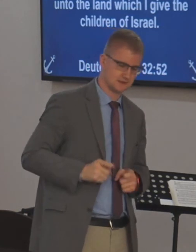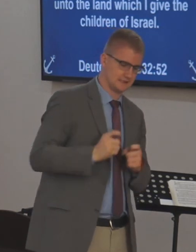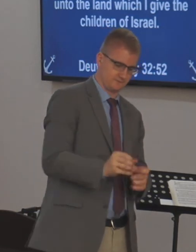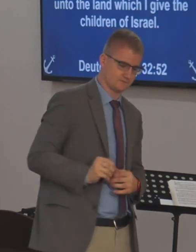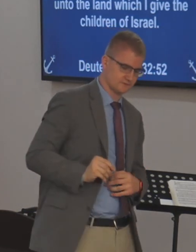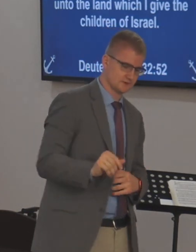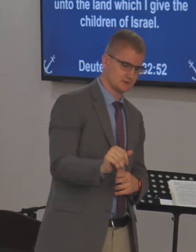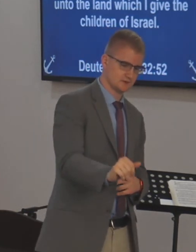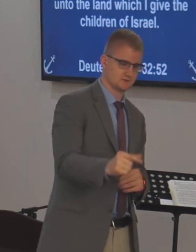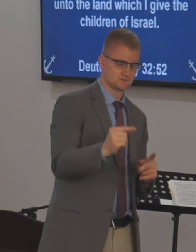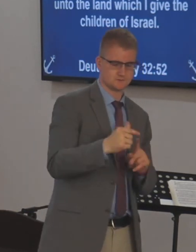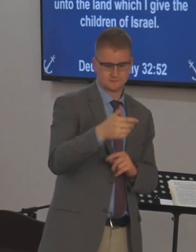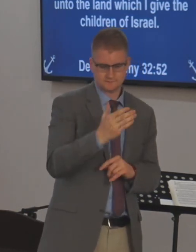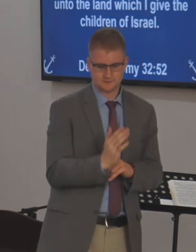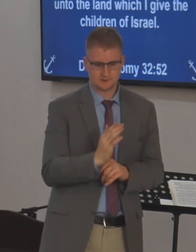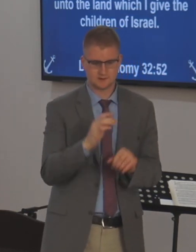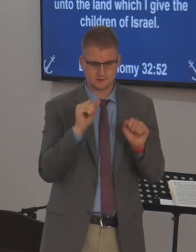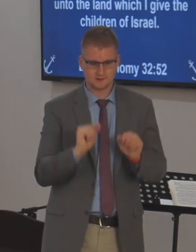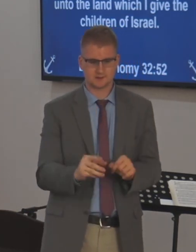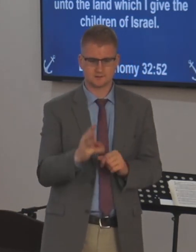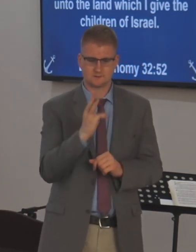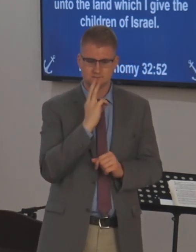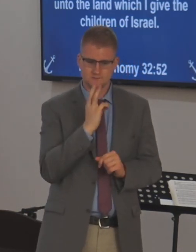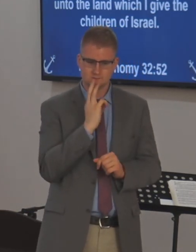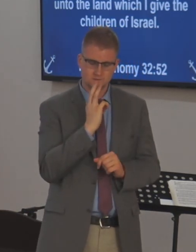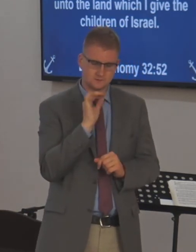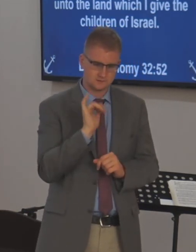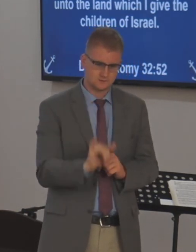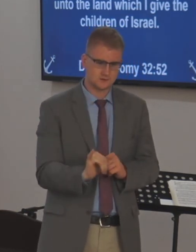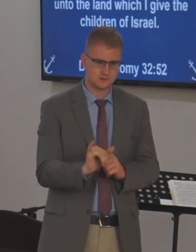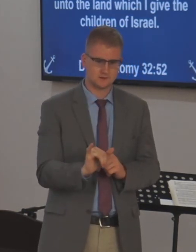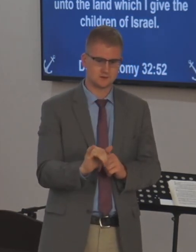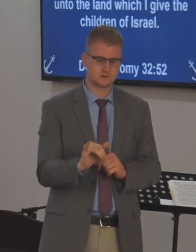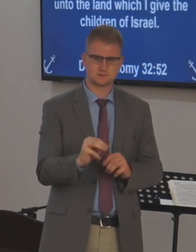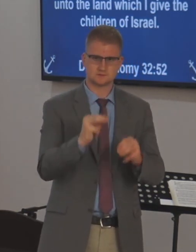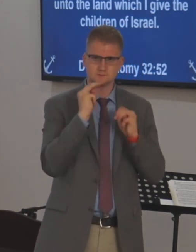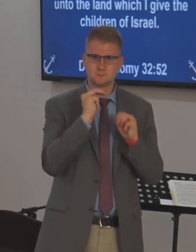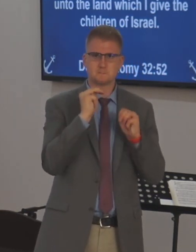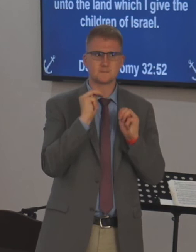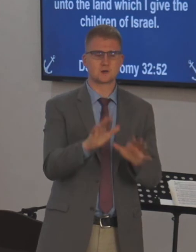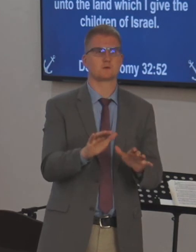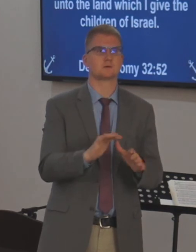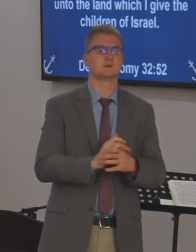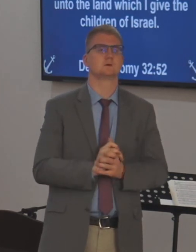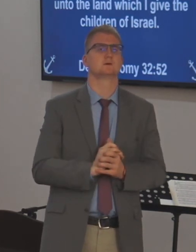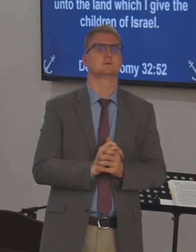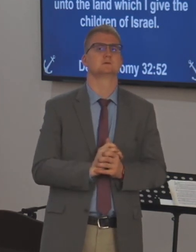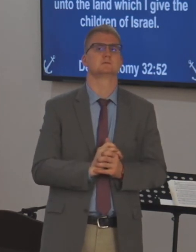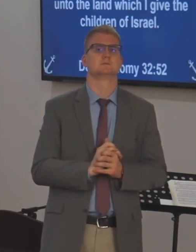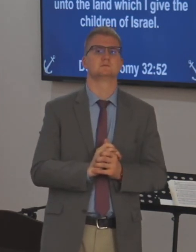the word of God. You can water that miracle.